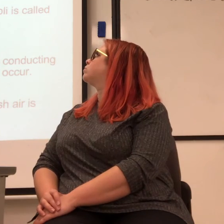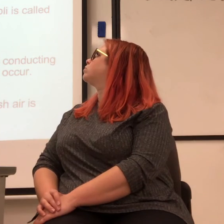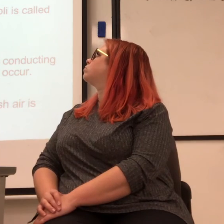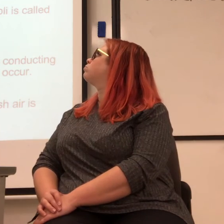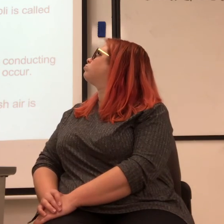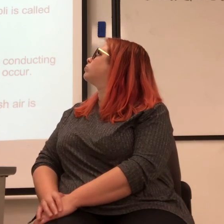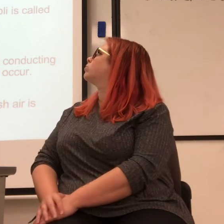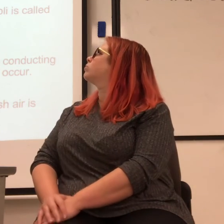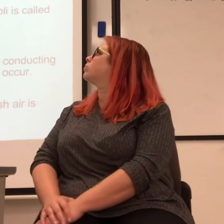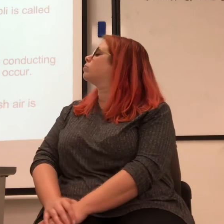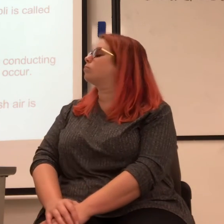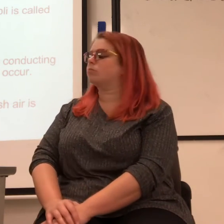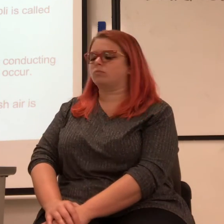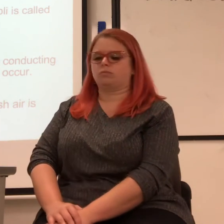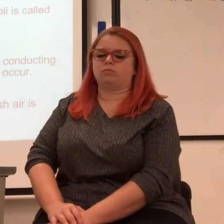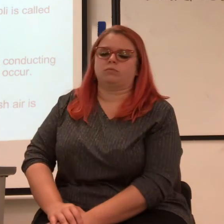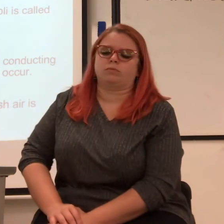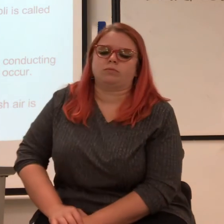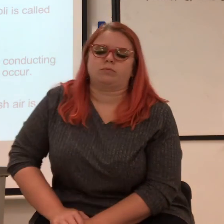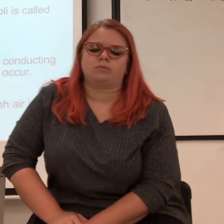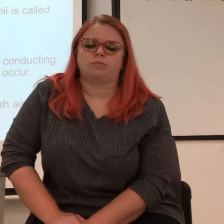Air that does not